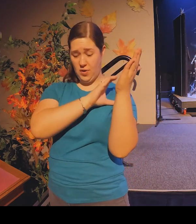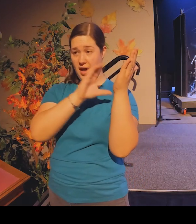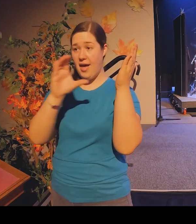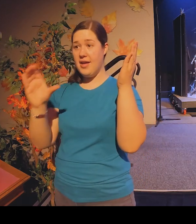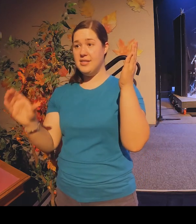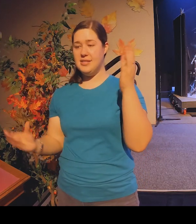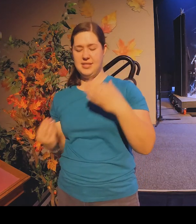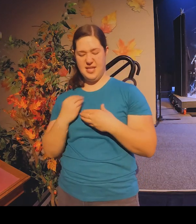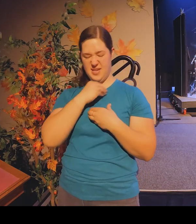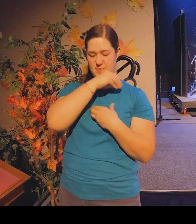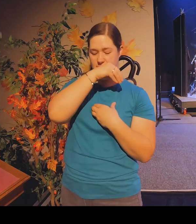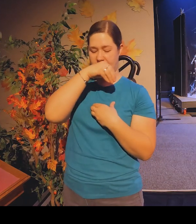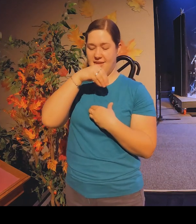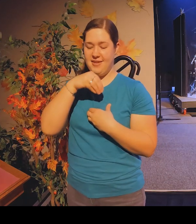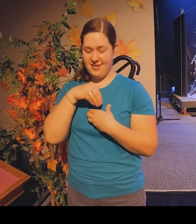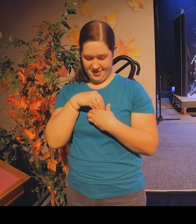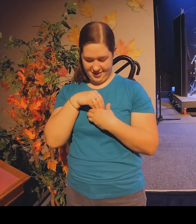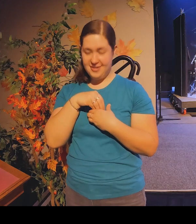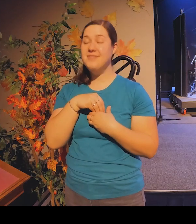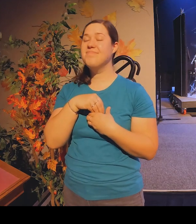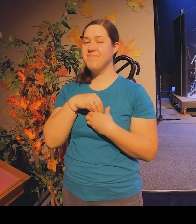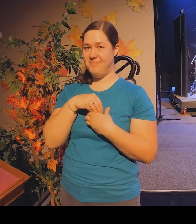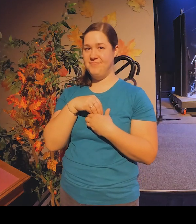is Christ in me.